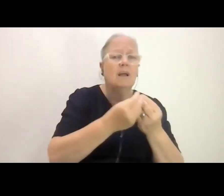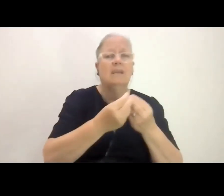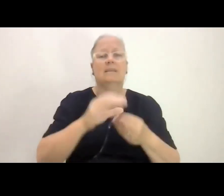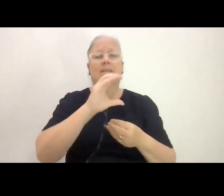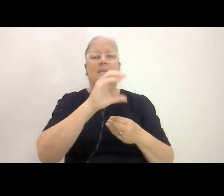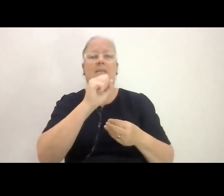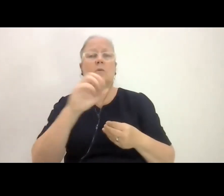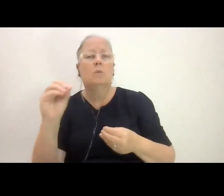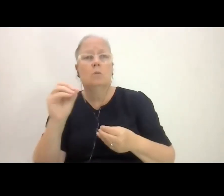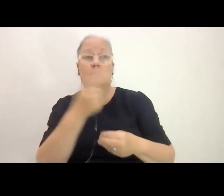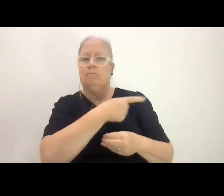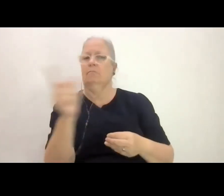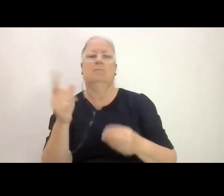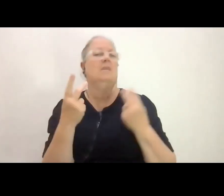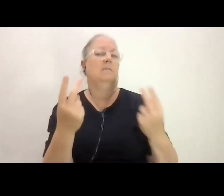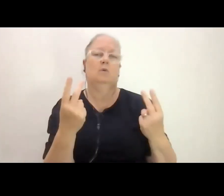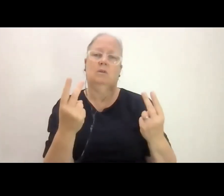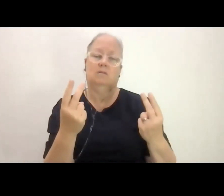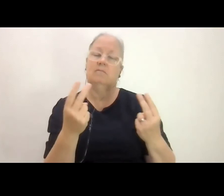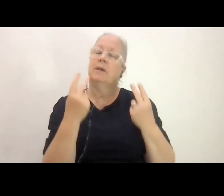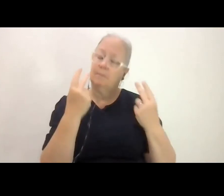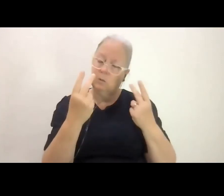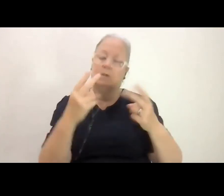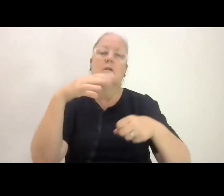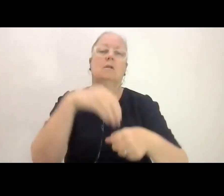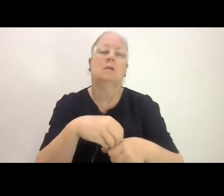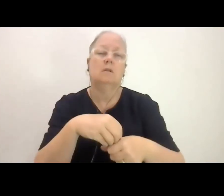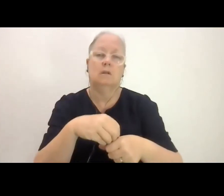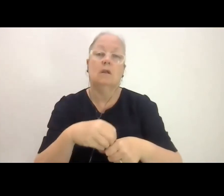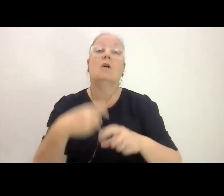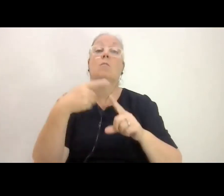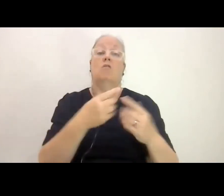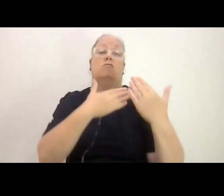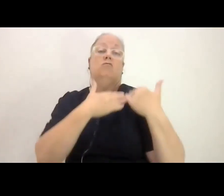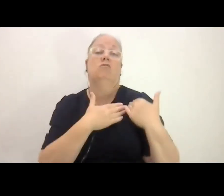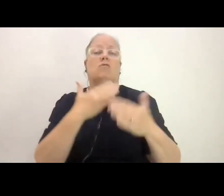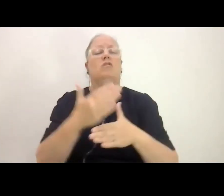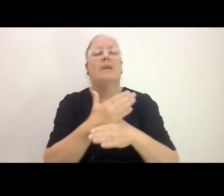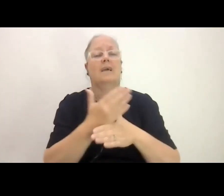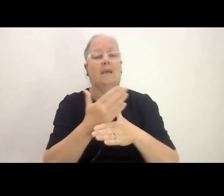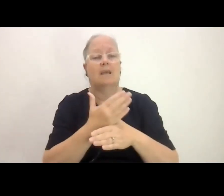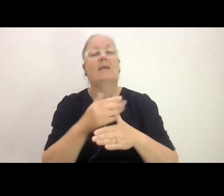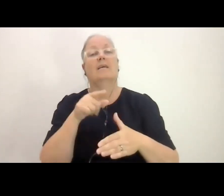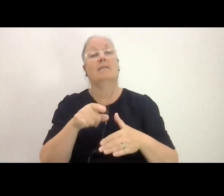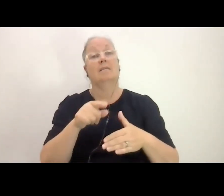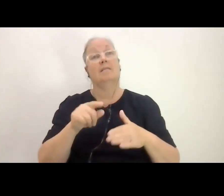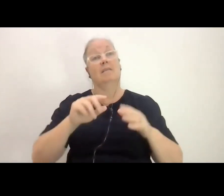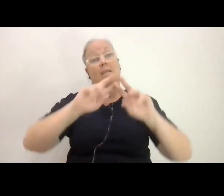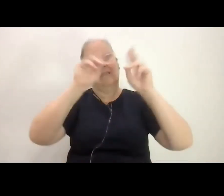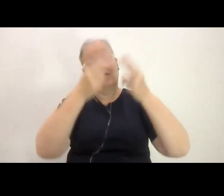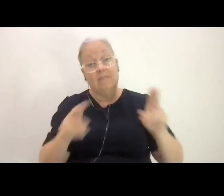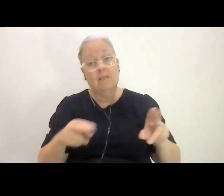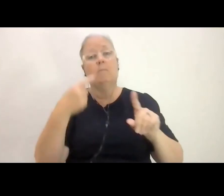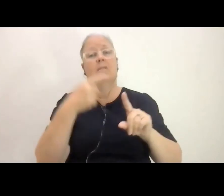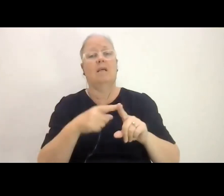extremely critical. And it is our also shared responsibility as the international humanitarian community to enhance the